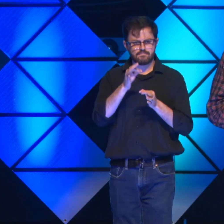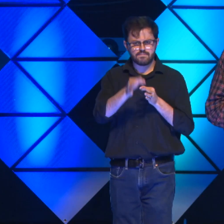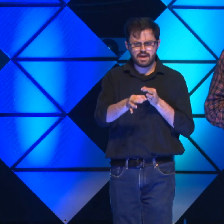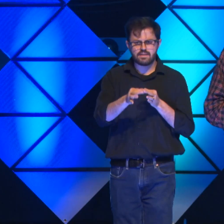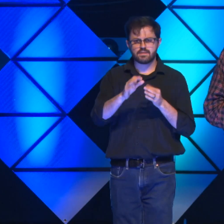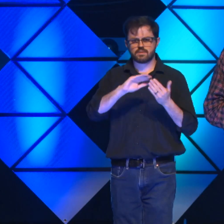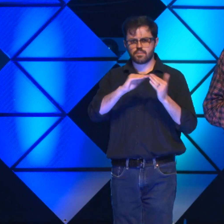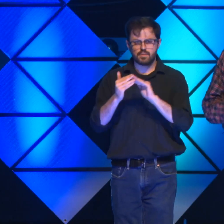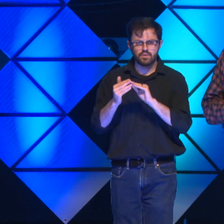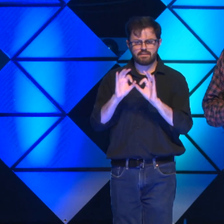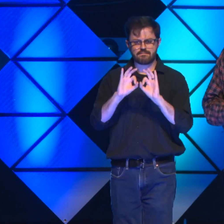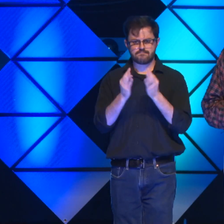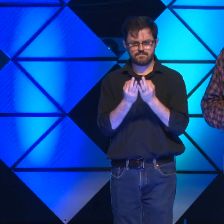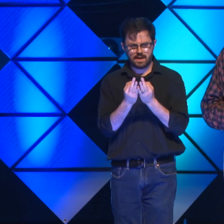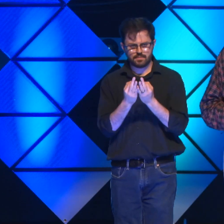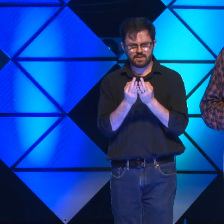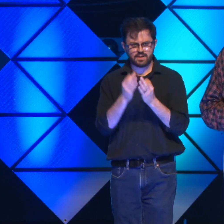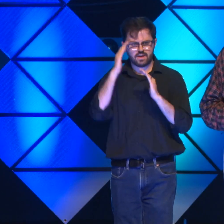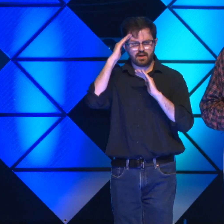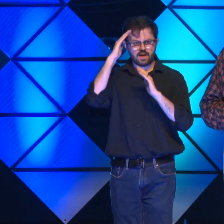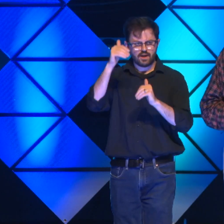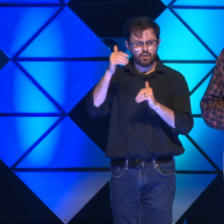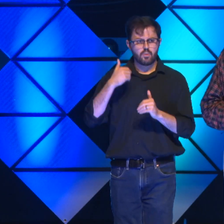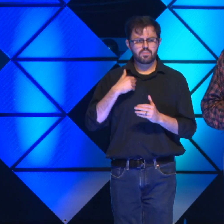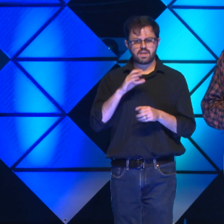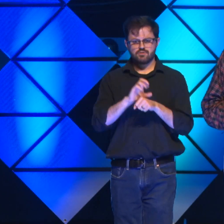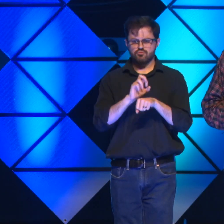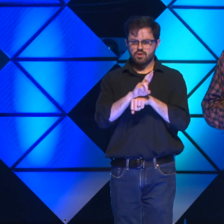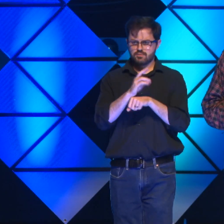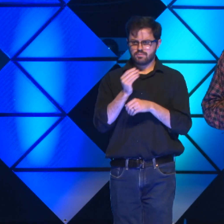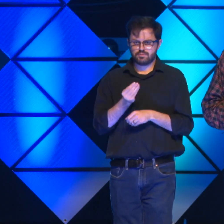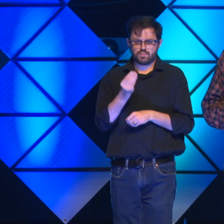you what you need it to be.